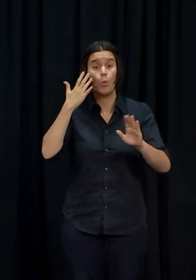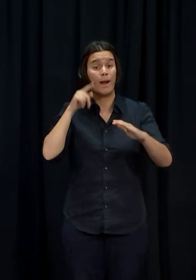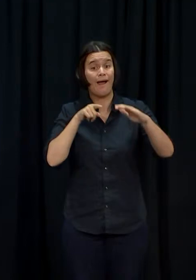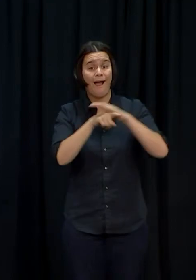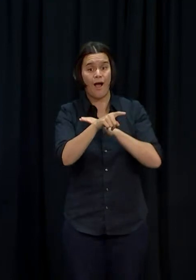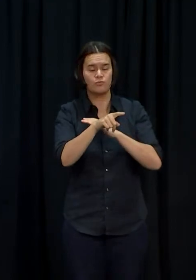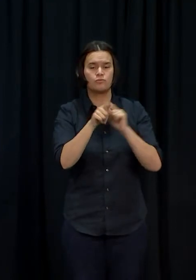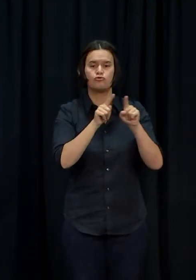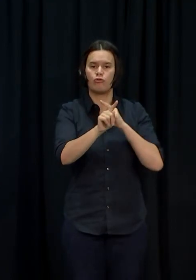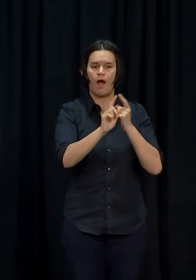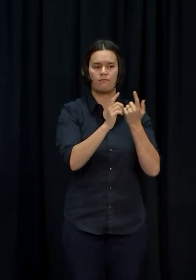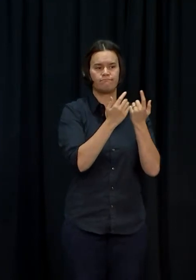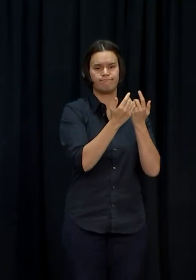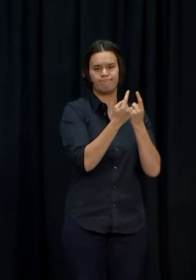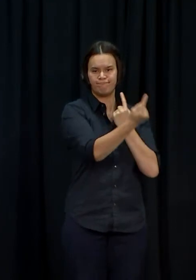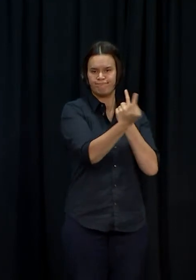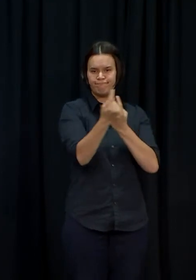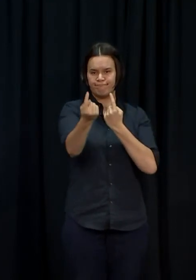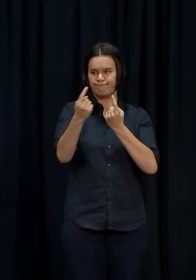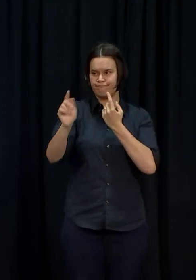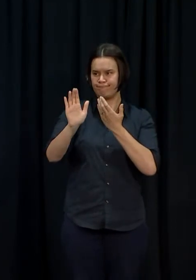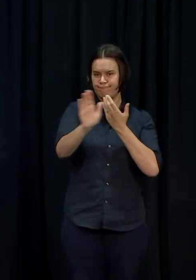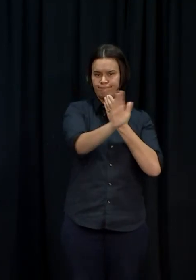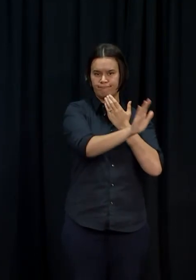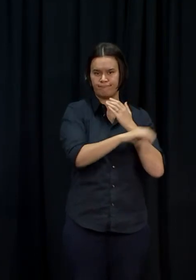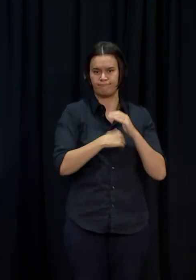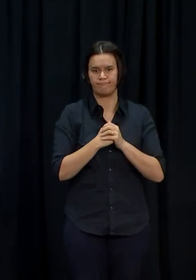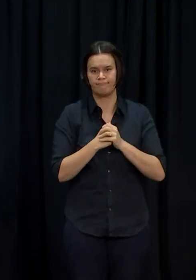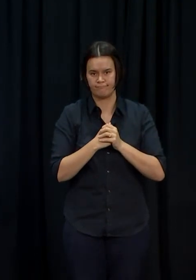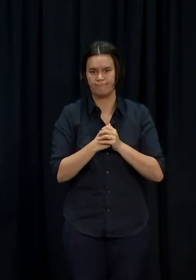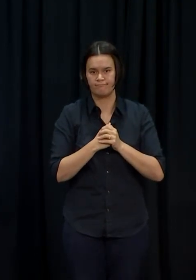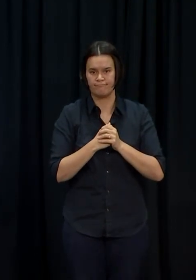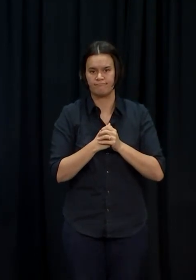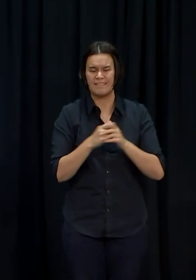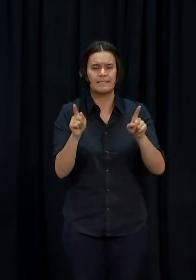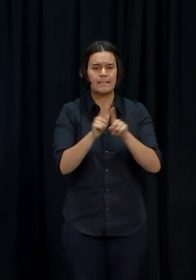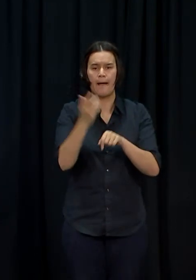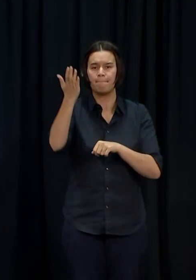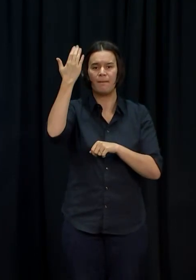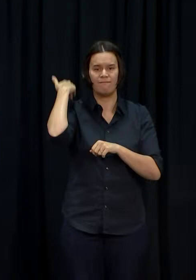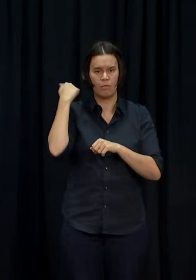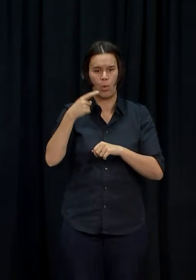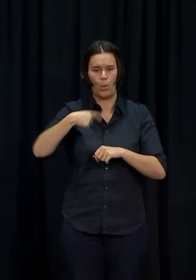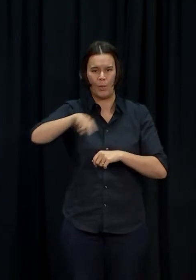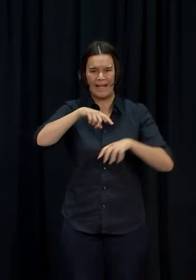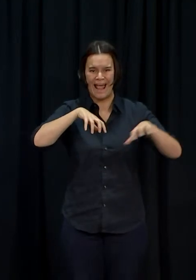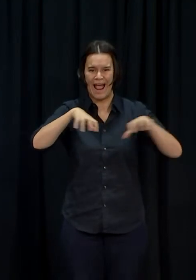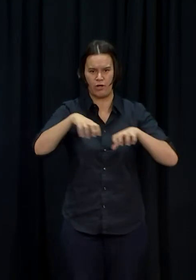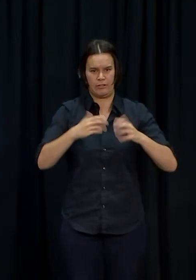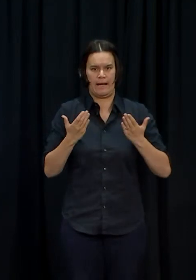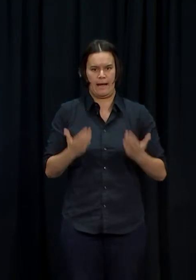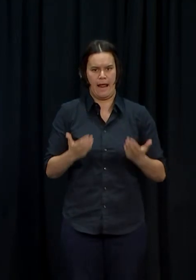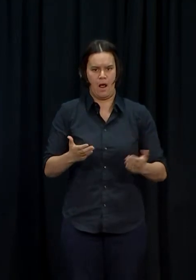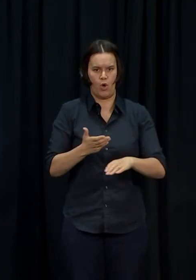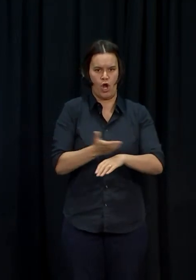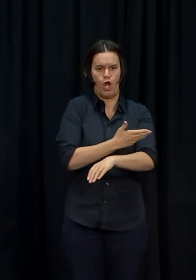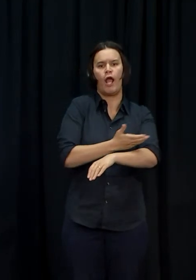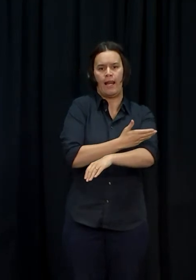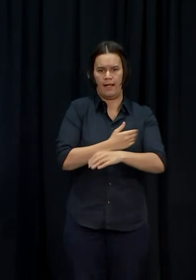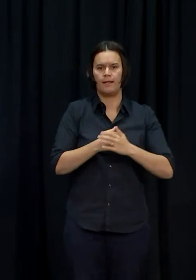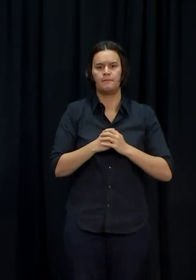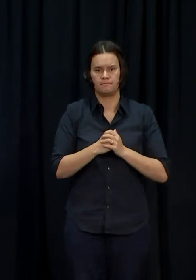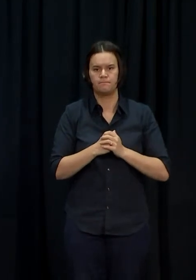possible. We're going hard and early with our public health response as we have previously, but the health system cannot do